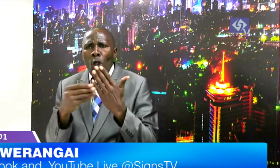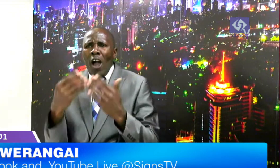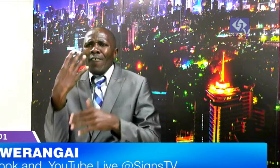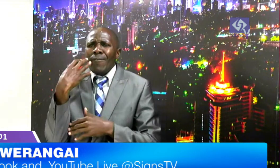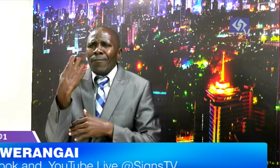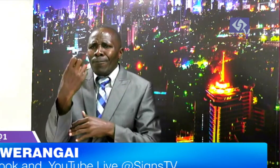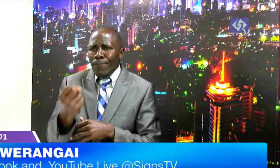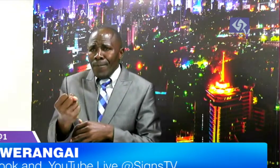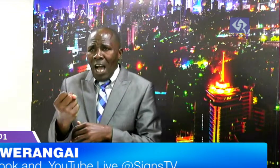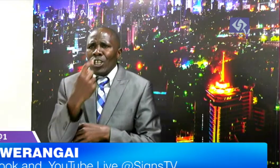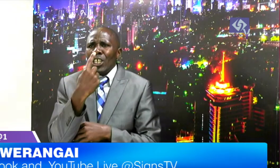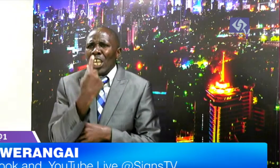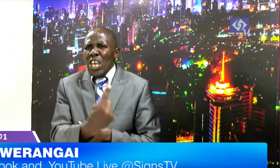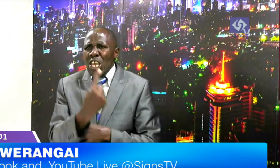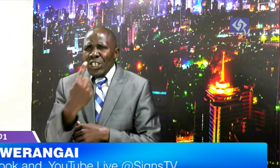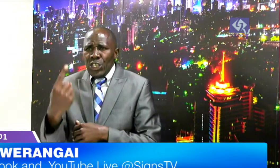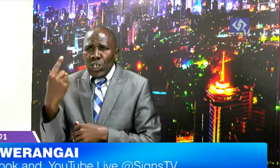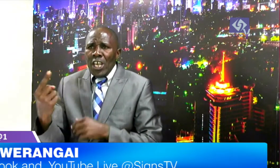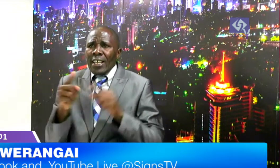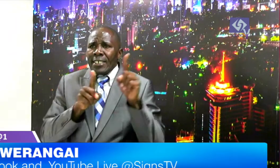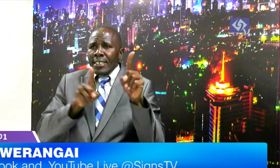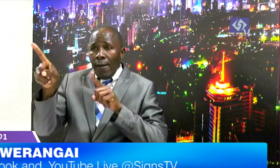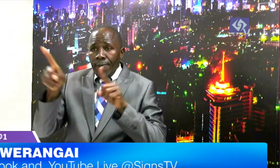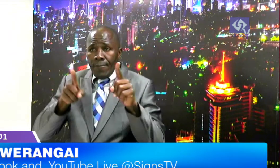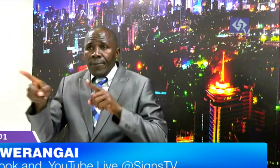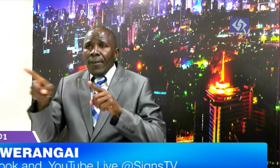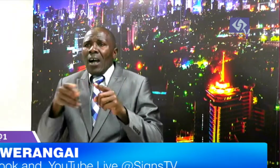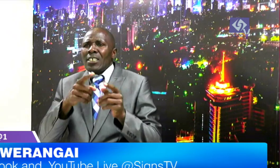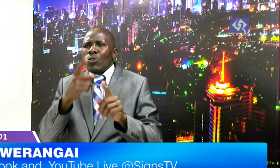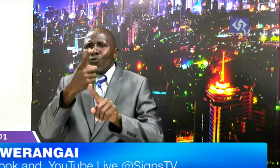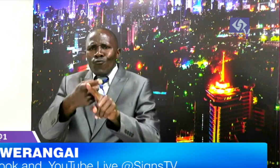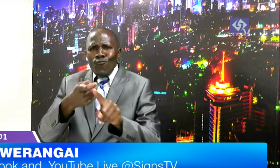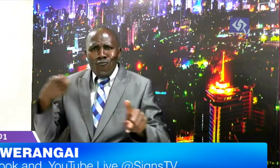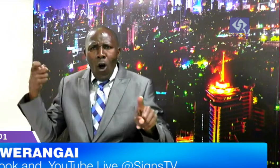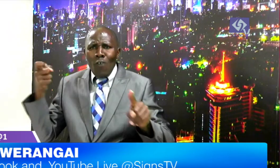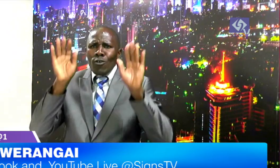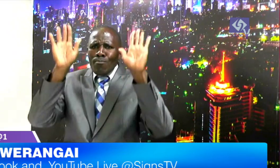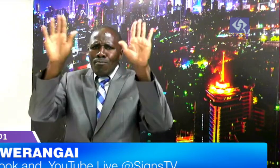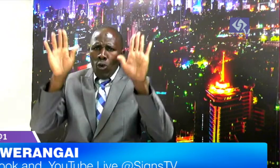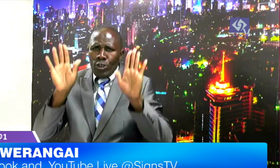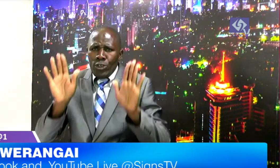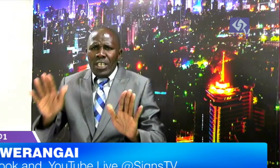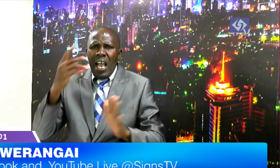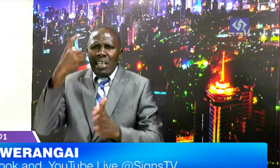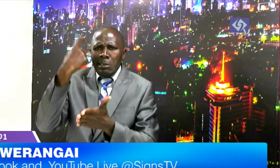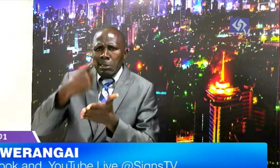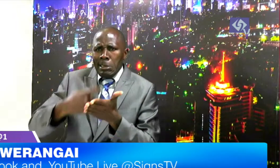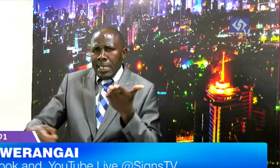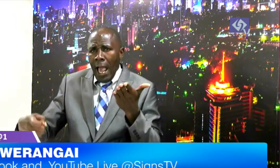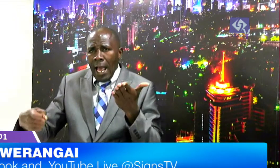items valued at or below $500 for each traveler are exempted